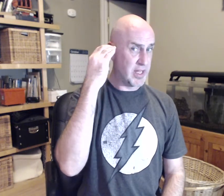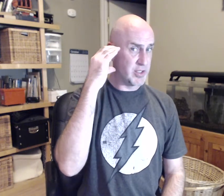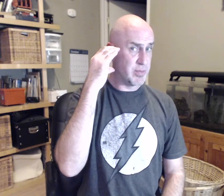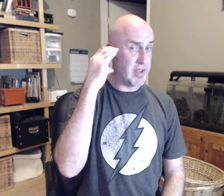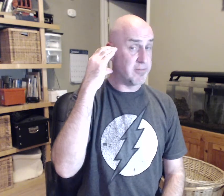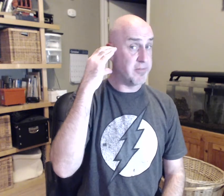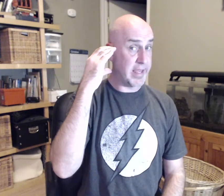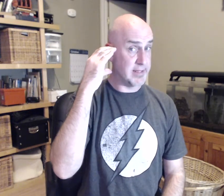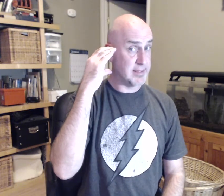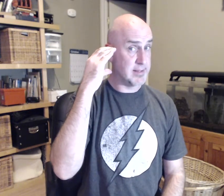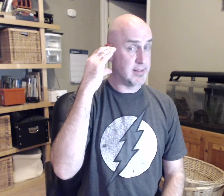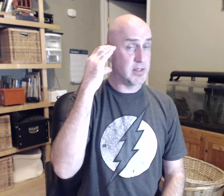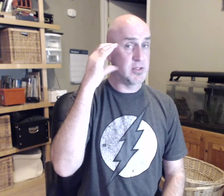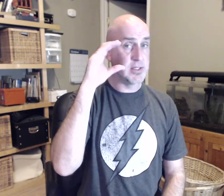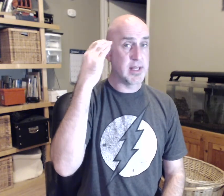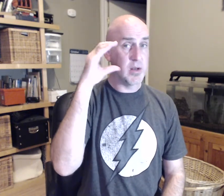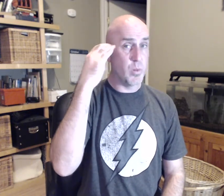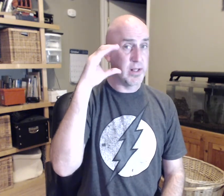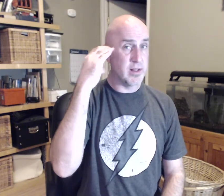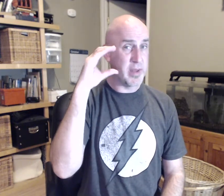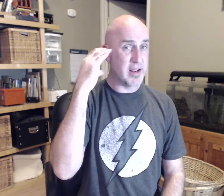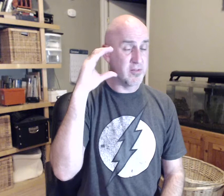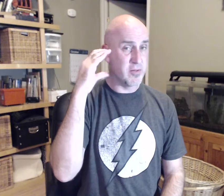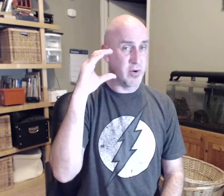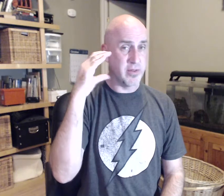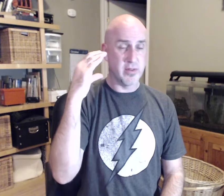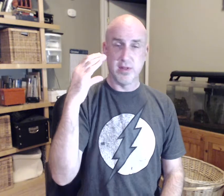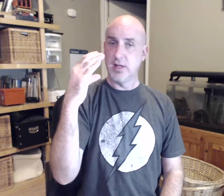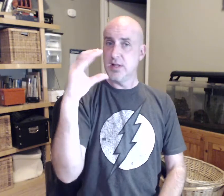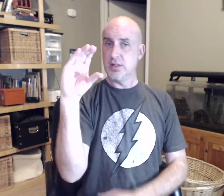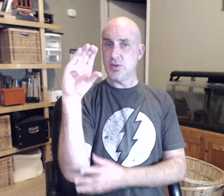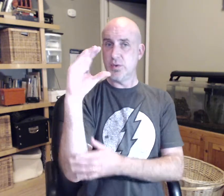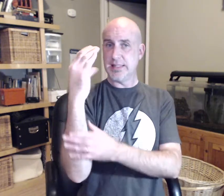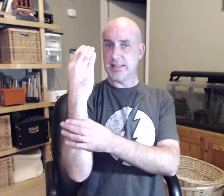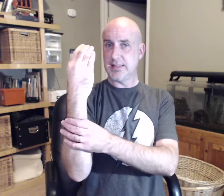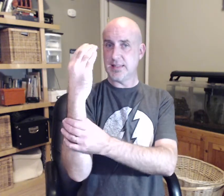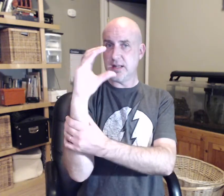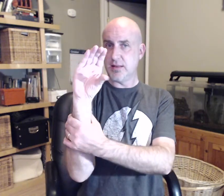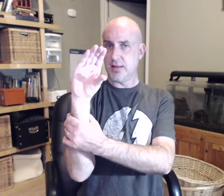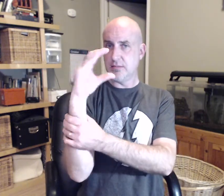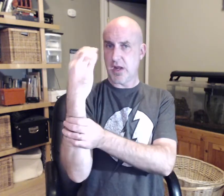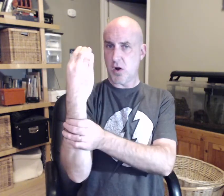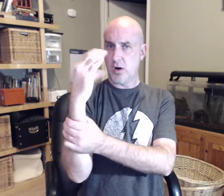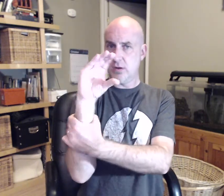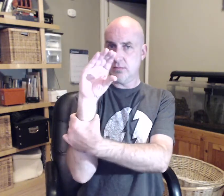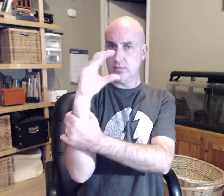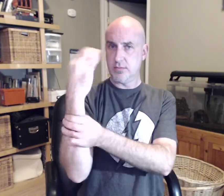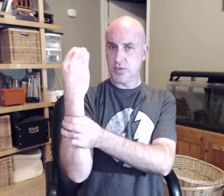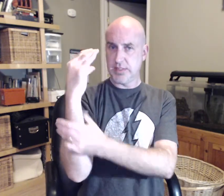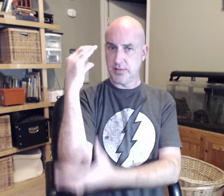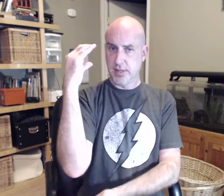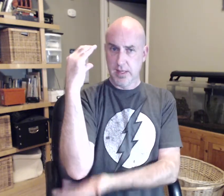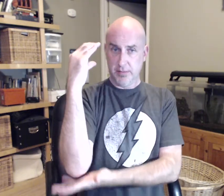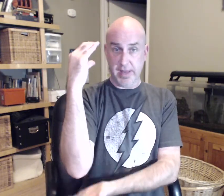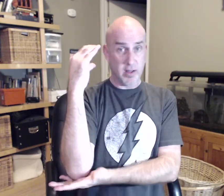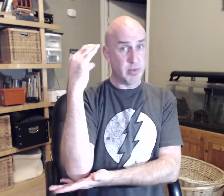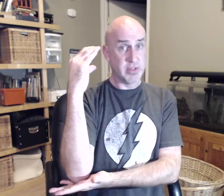touch my face. I just kind of wiggle it back and forth. Twists, like my arm twists. My elbow doesn't